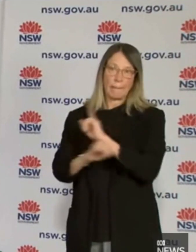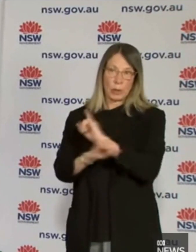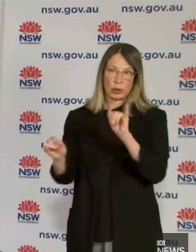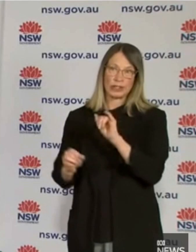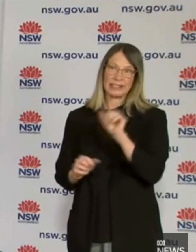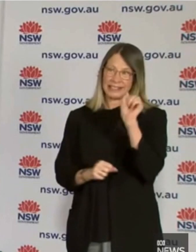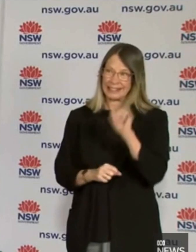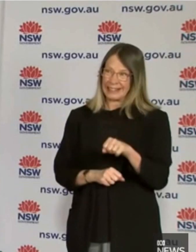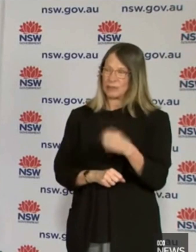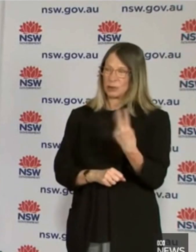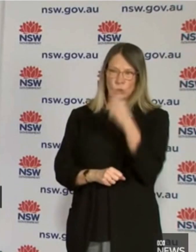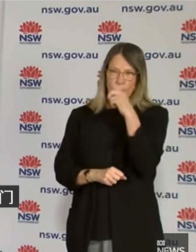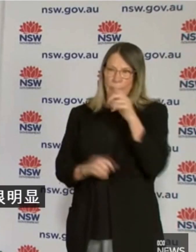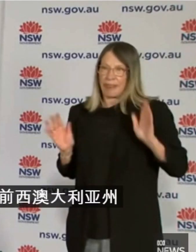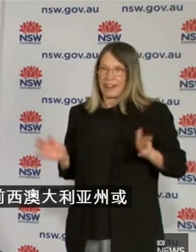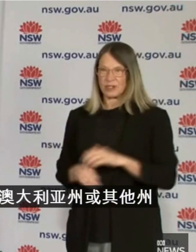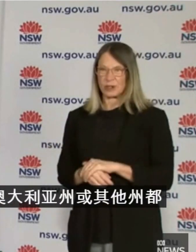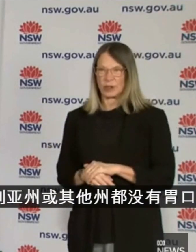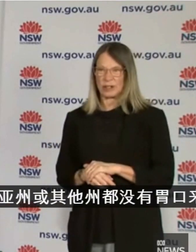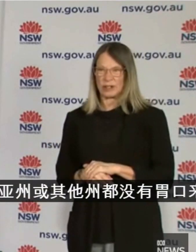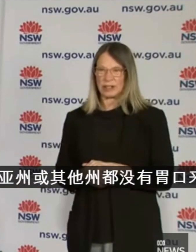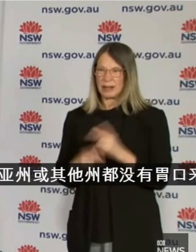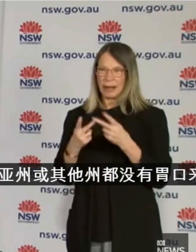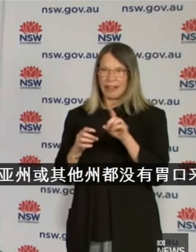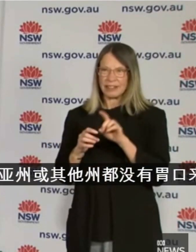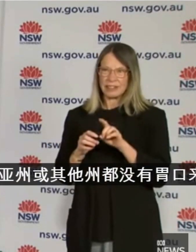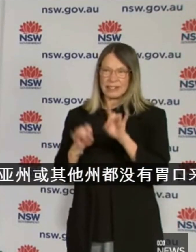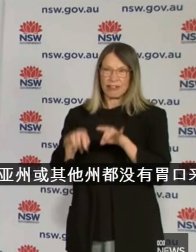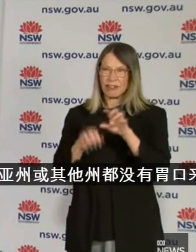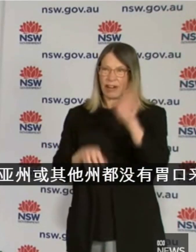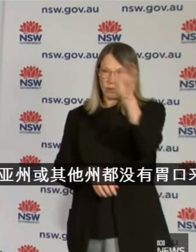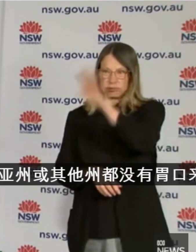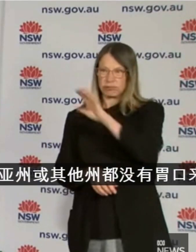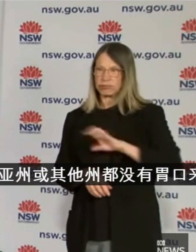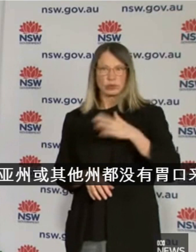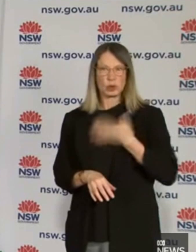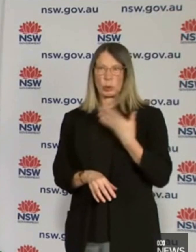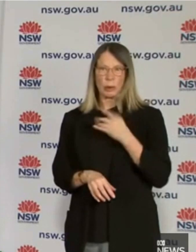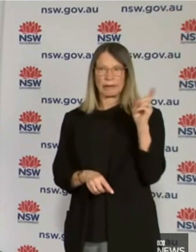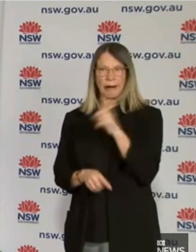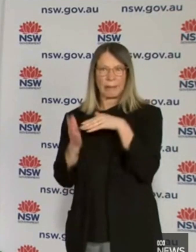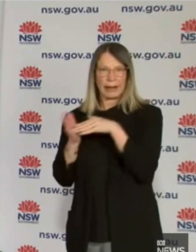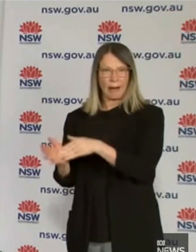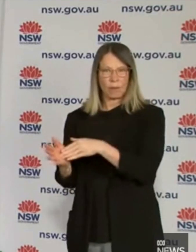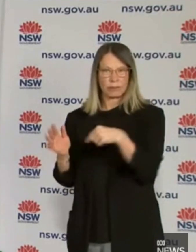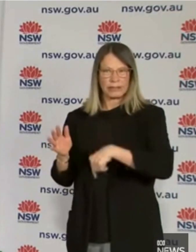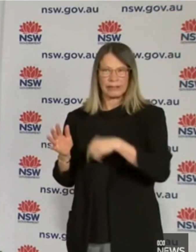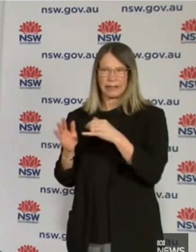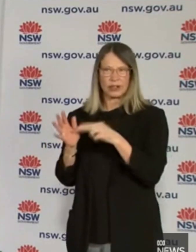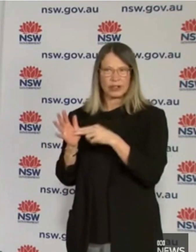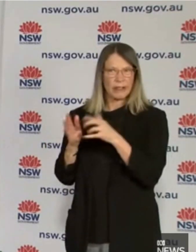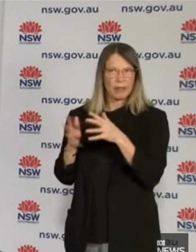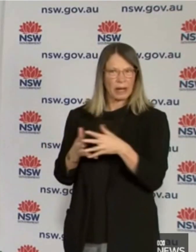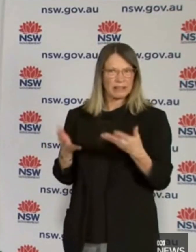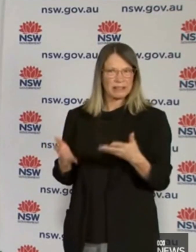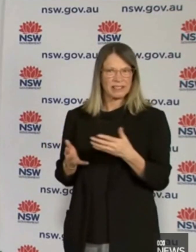either from Western Australia or from other states at the moment, to come and lend a hand for our staffing. Have you